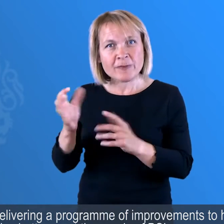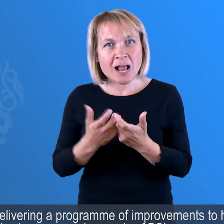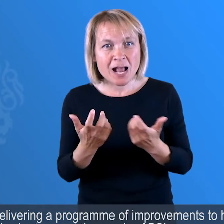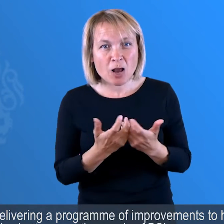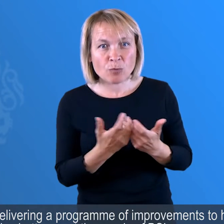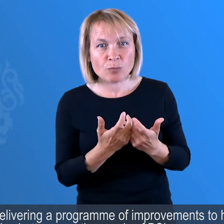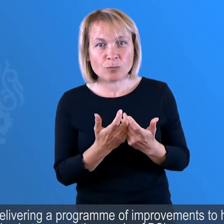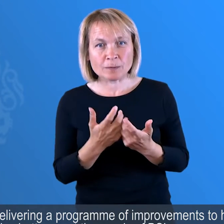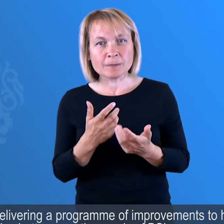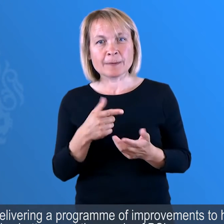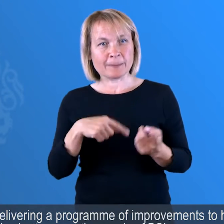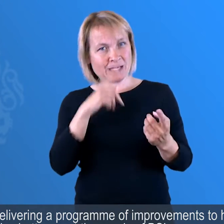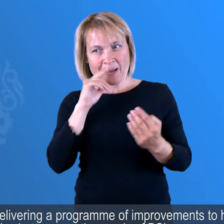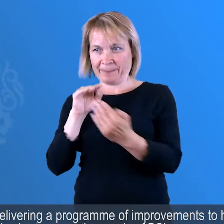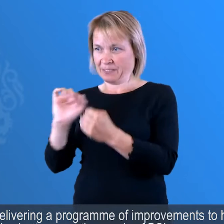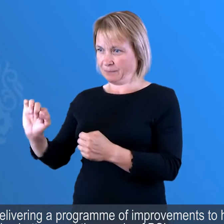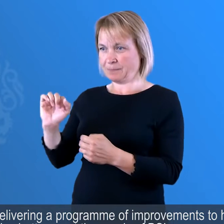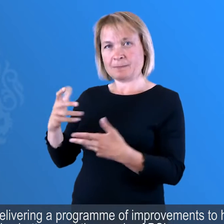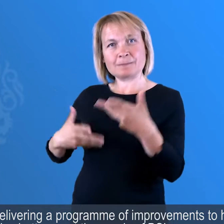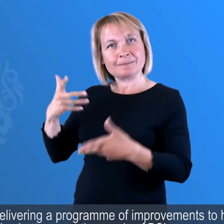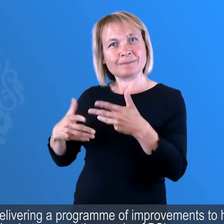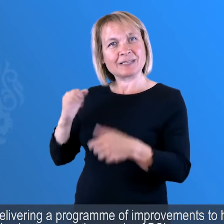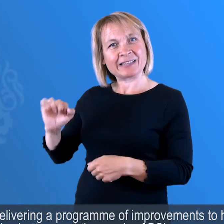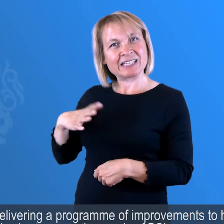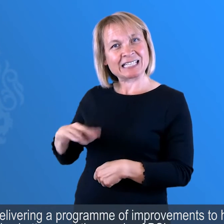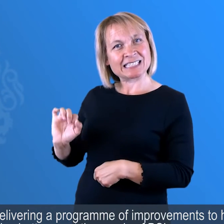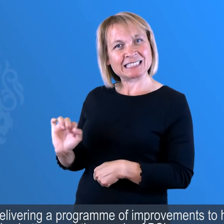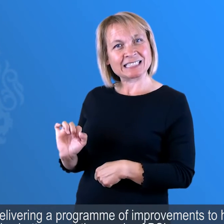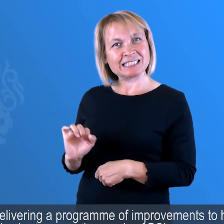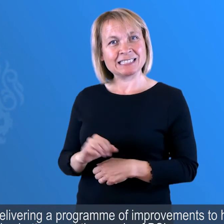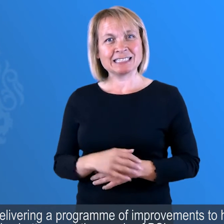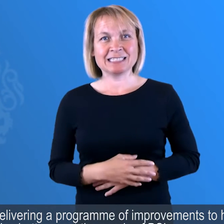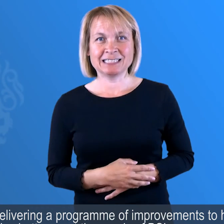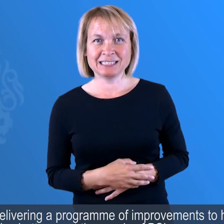the agencies better meet the needs of BSL users.